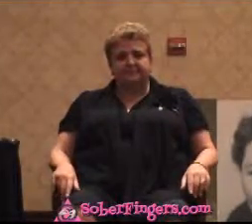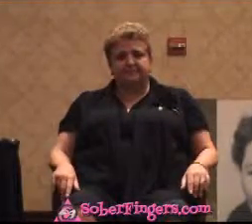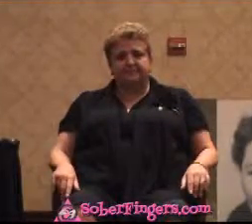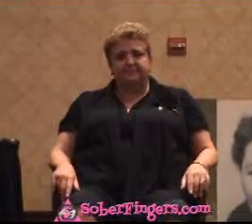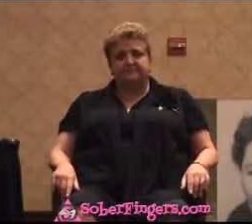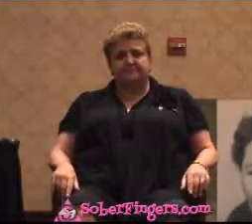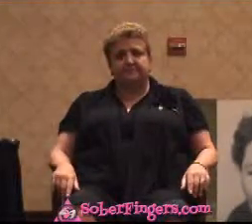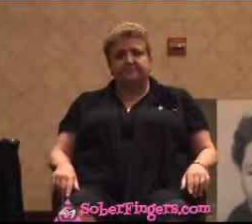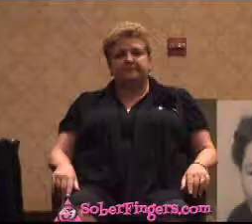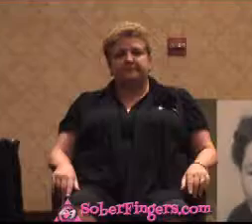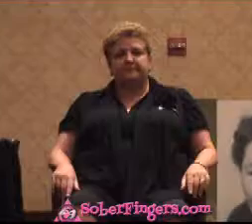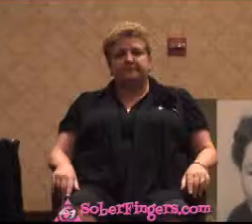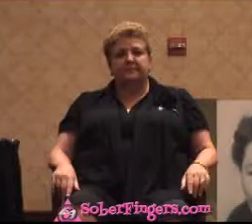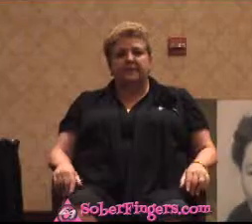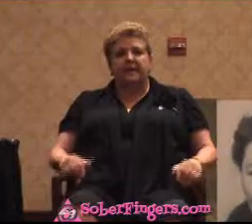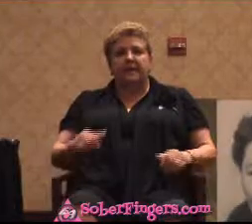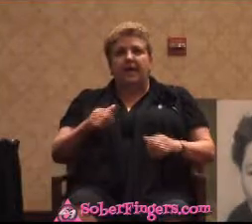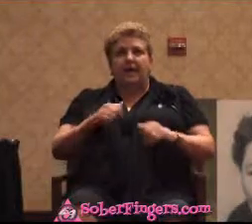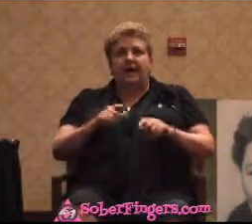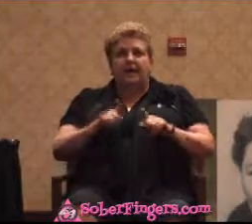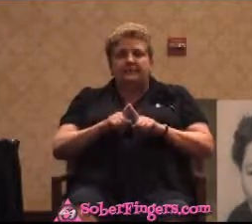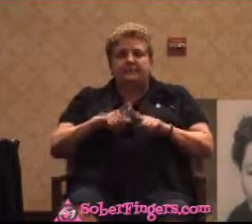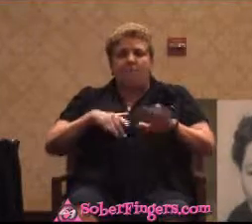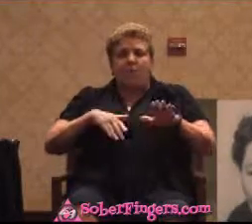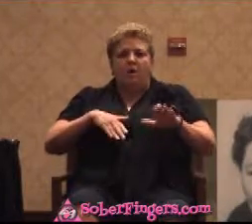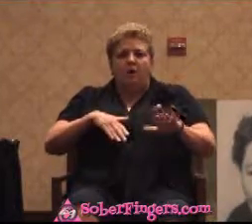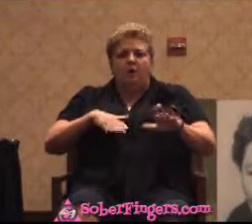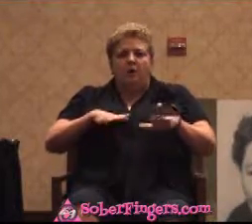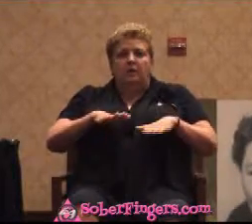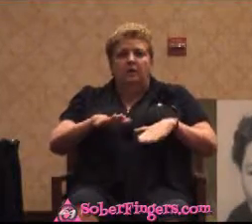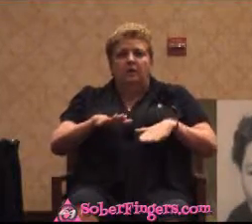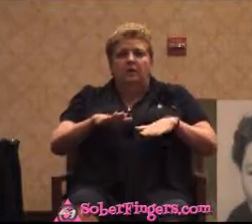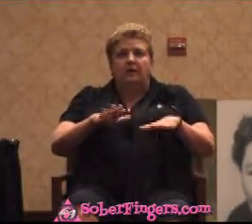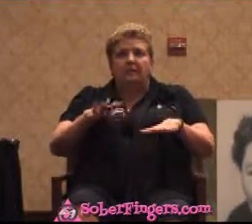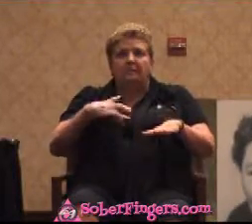And every step I take, I'm feeling like it's my last.